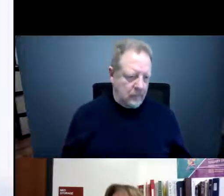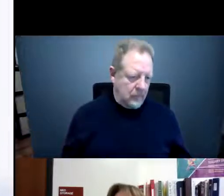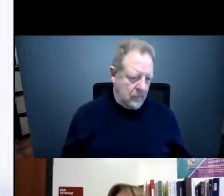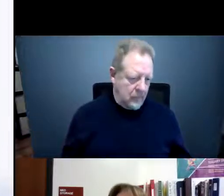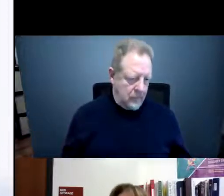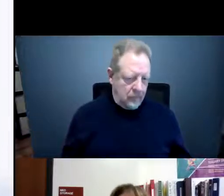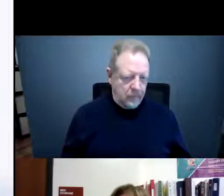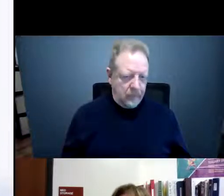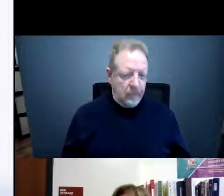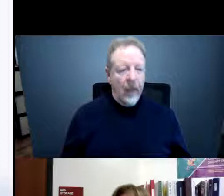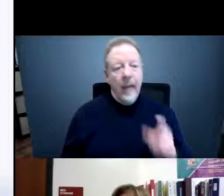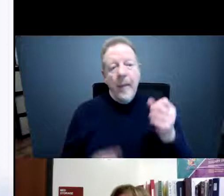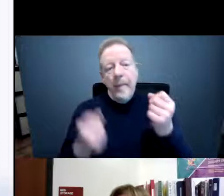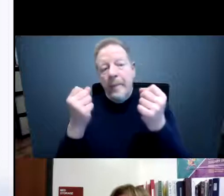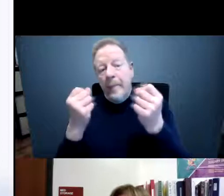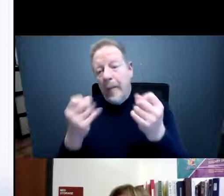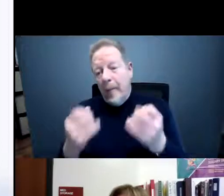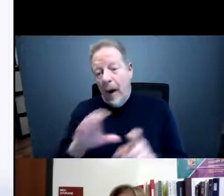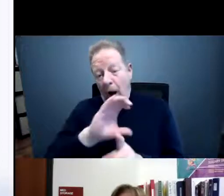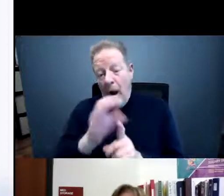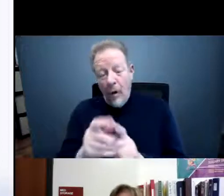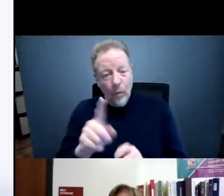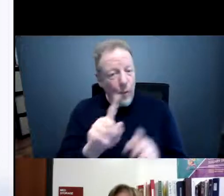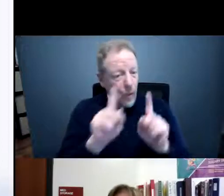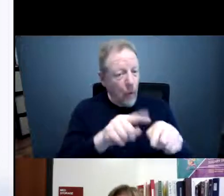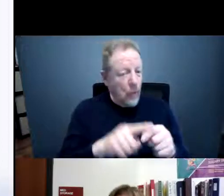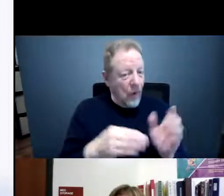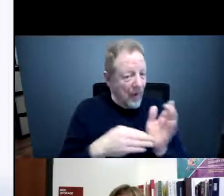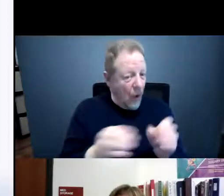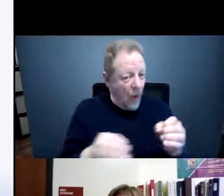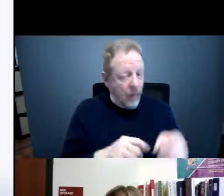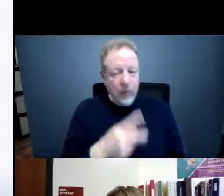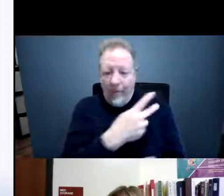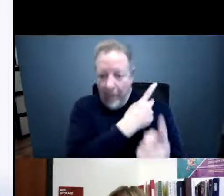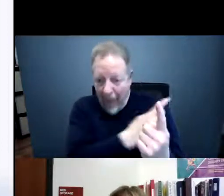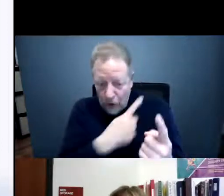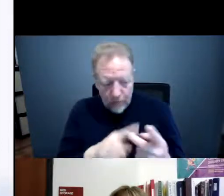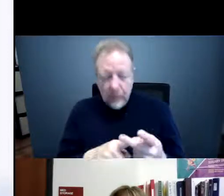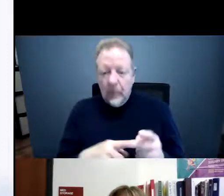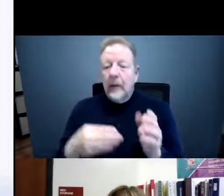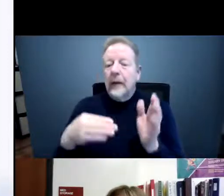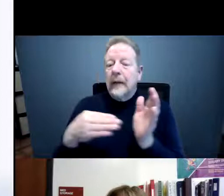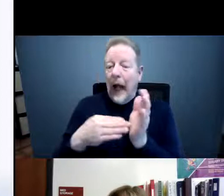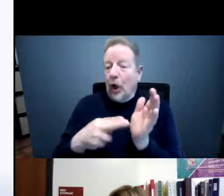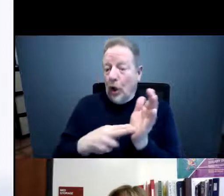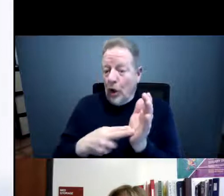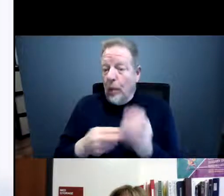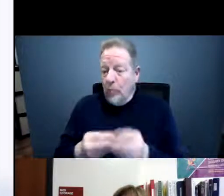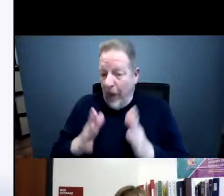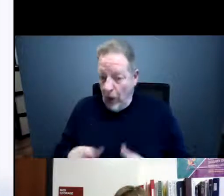There's many cultures when you go to the medical appointment. There's that of the patient, the provider, the system of medicine, which